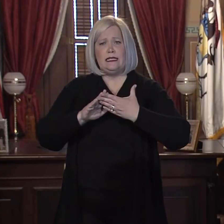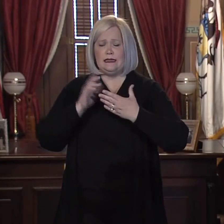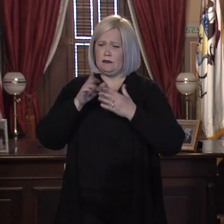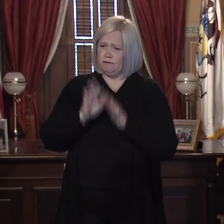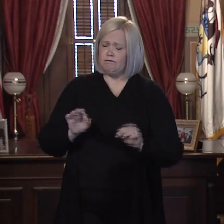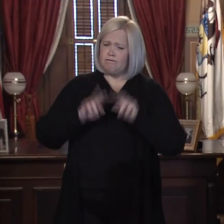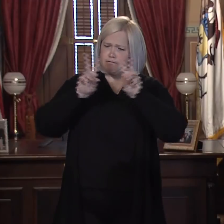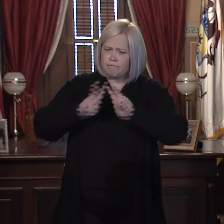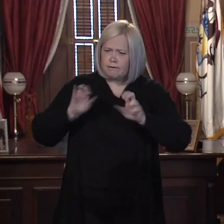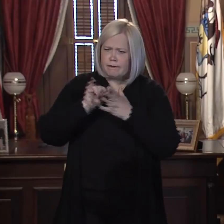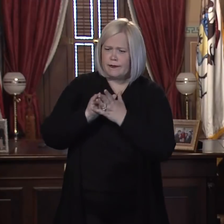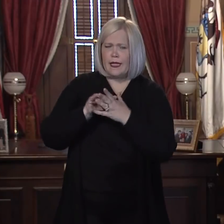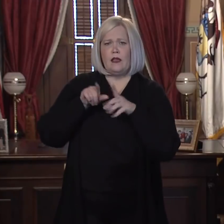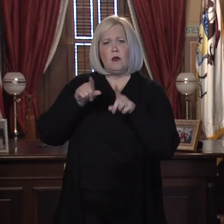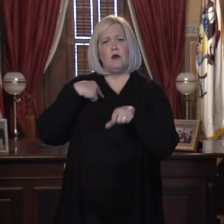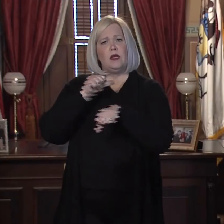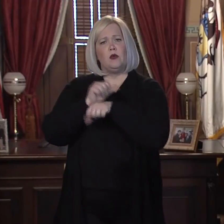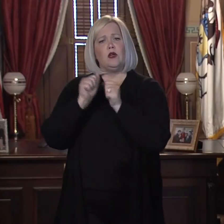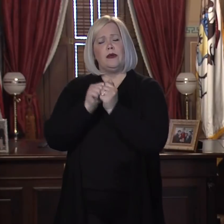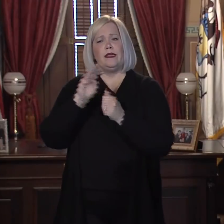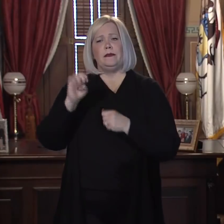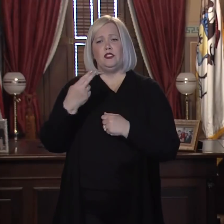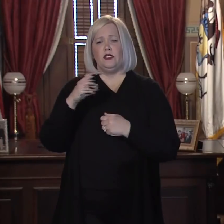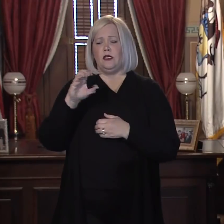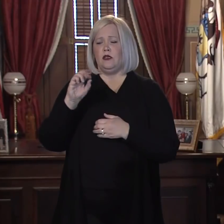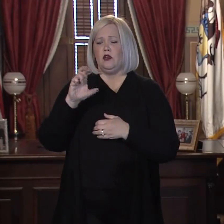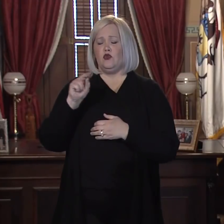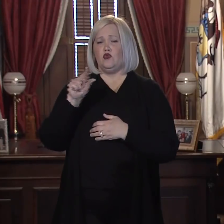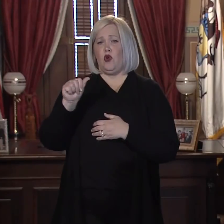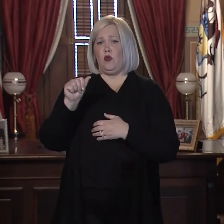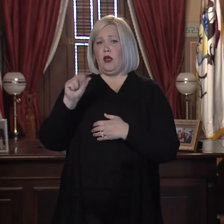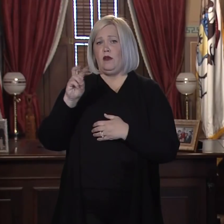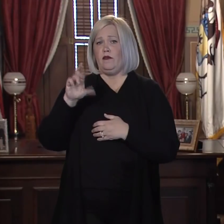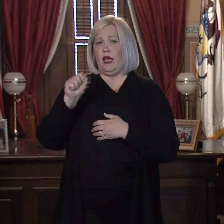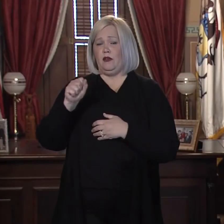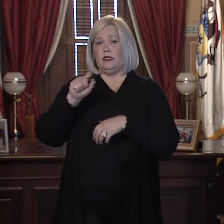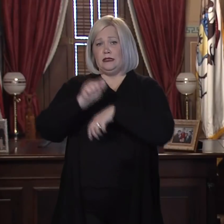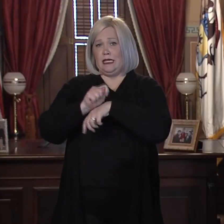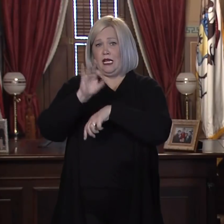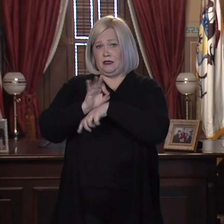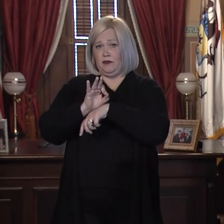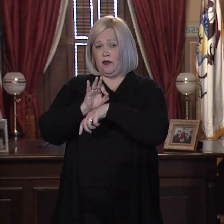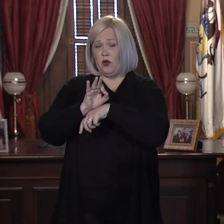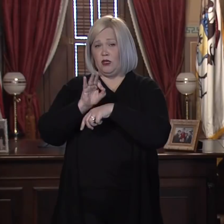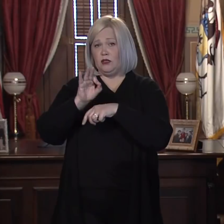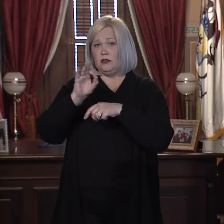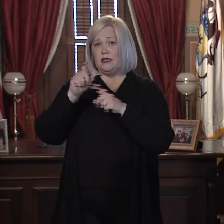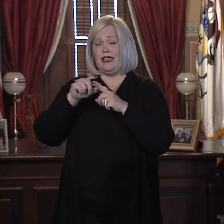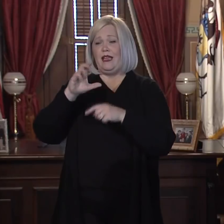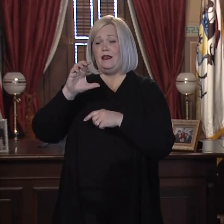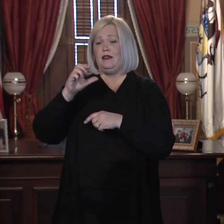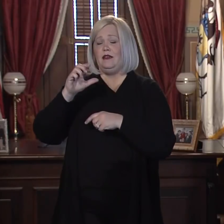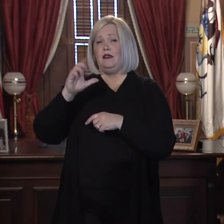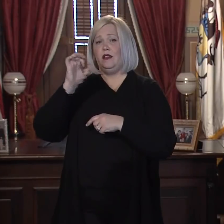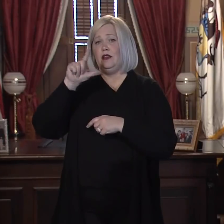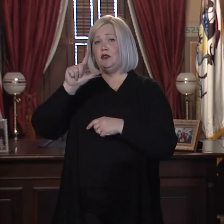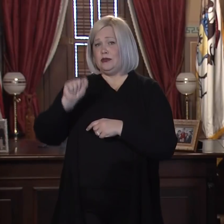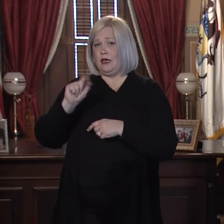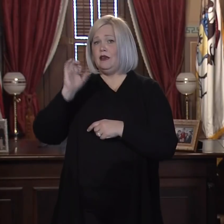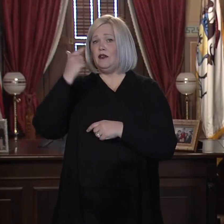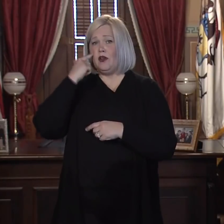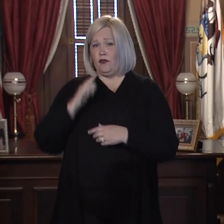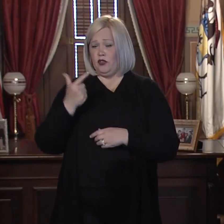as we work with the Michigan Coronavirus Task Force on Racial Disparities that Lieutenant Governor Gilchrist is chairing.